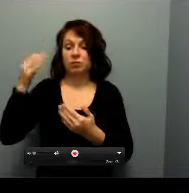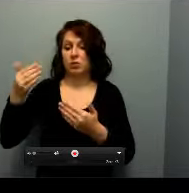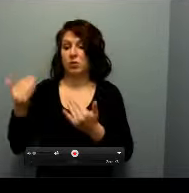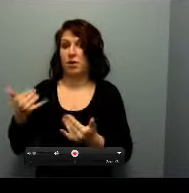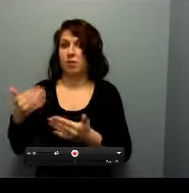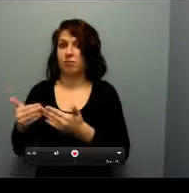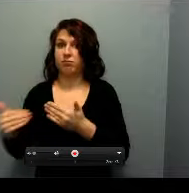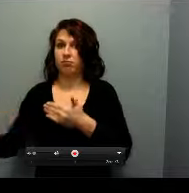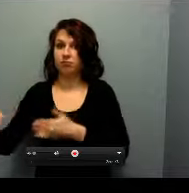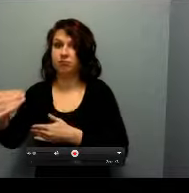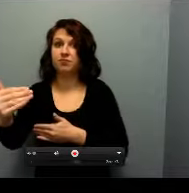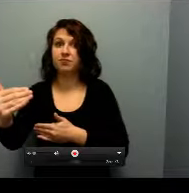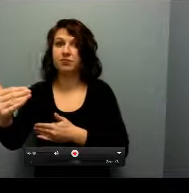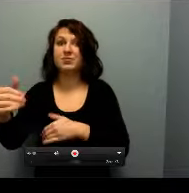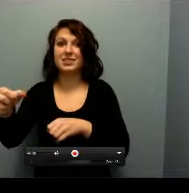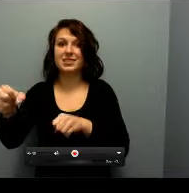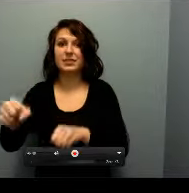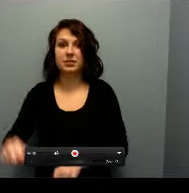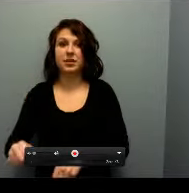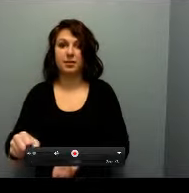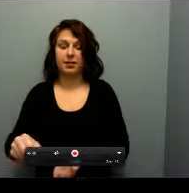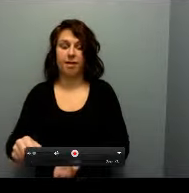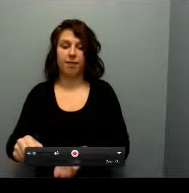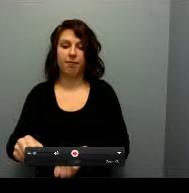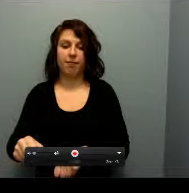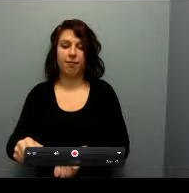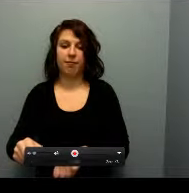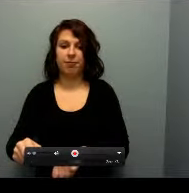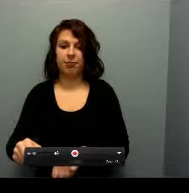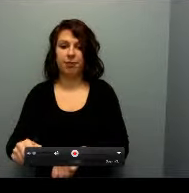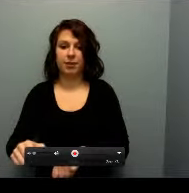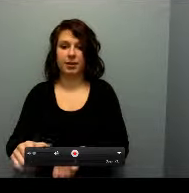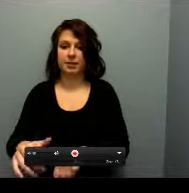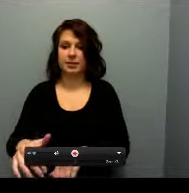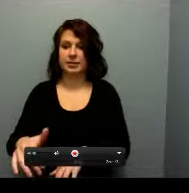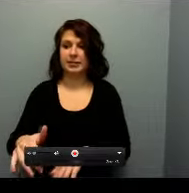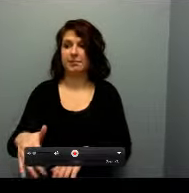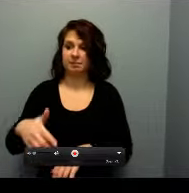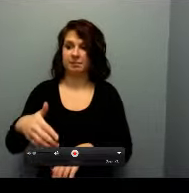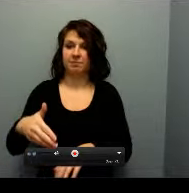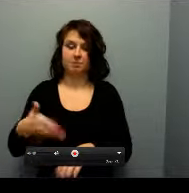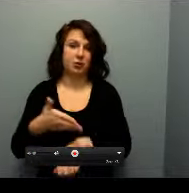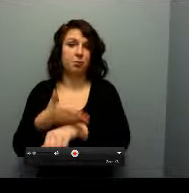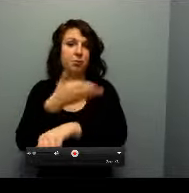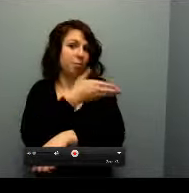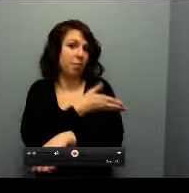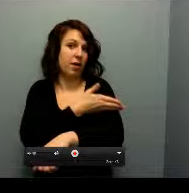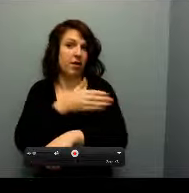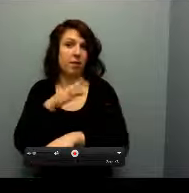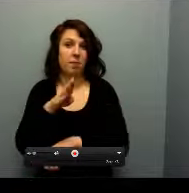forward, they can have a better experience in the next year.